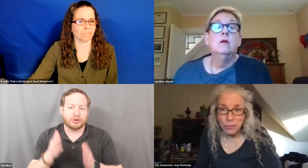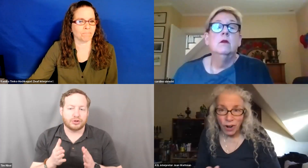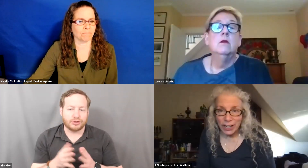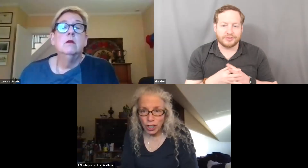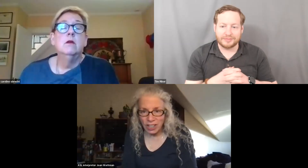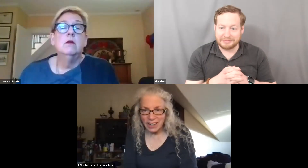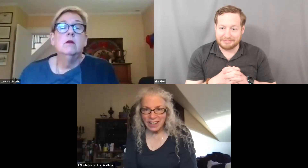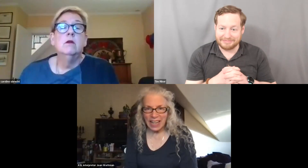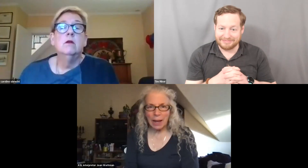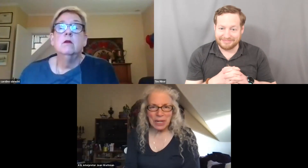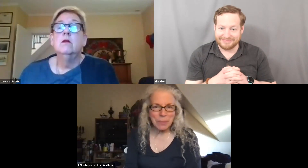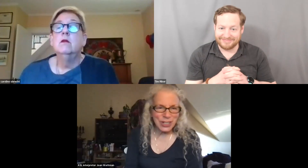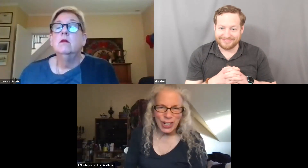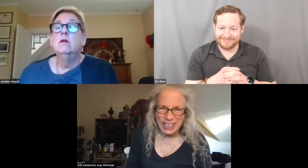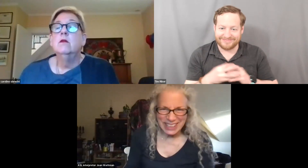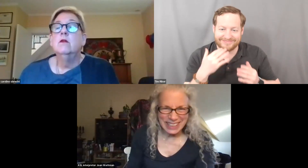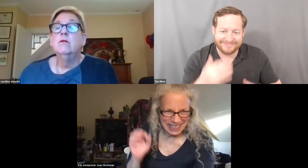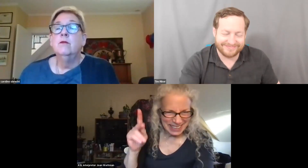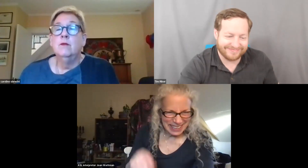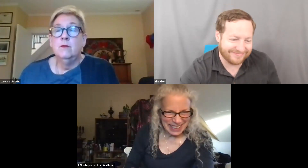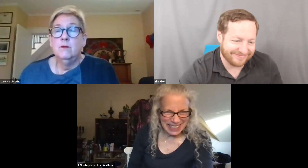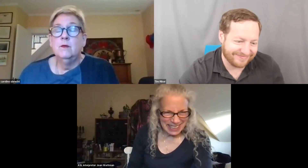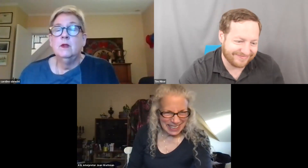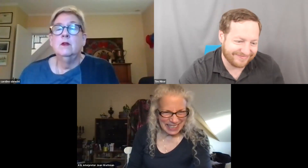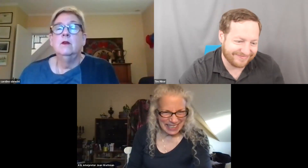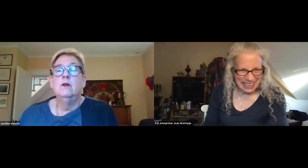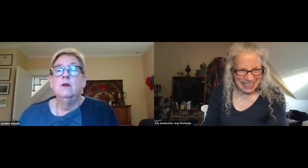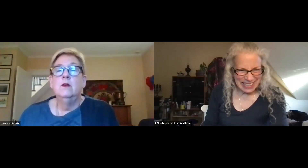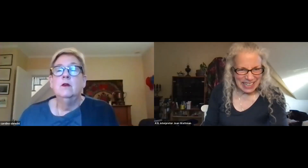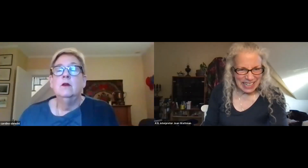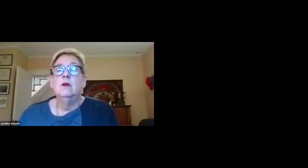I'm Tim Riker, and I'm a commissioner.